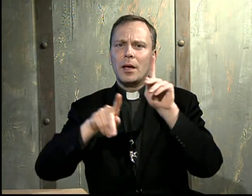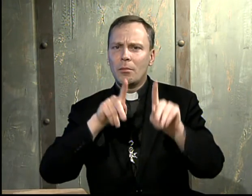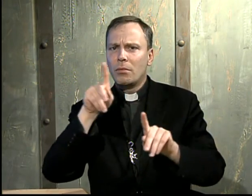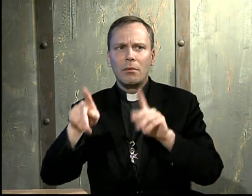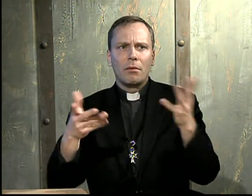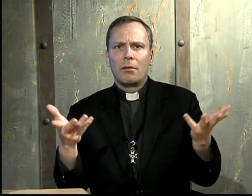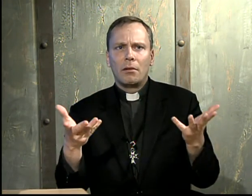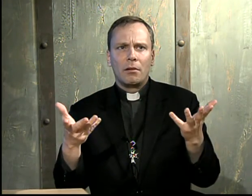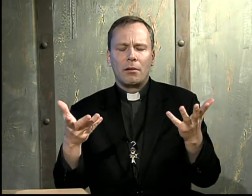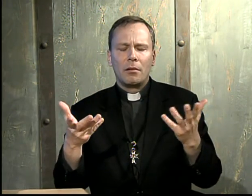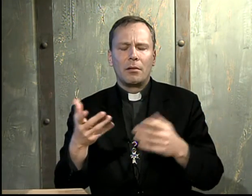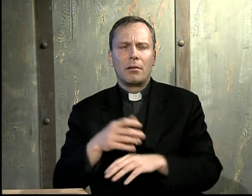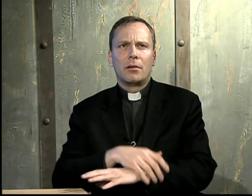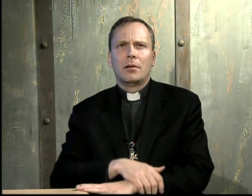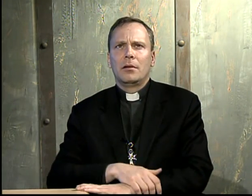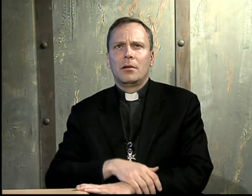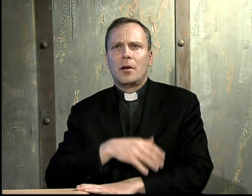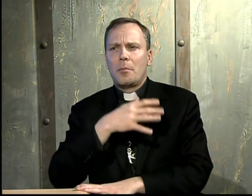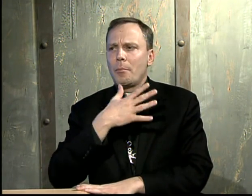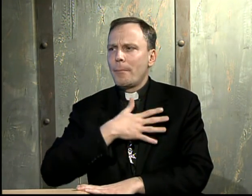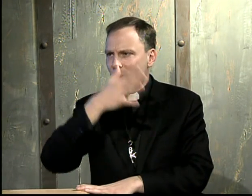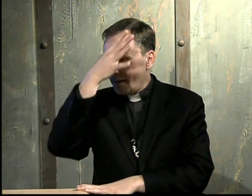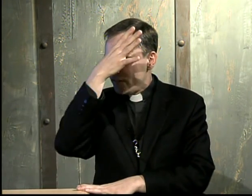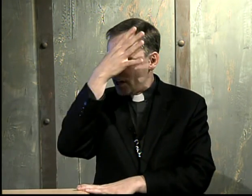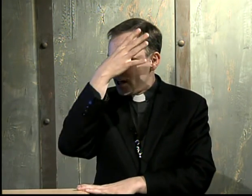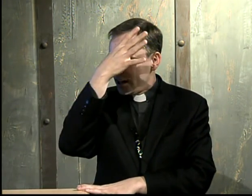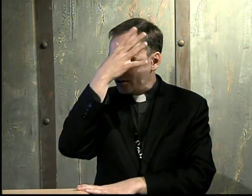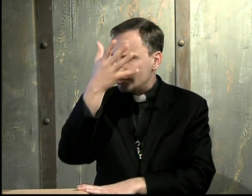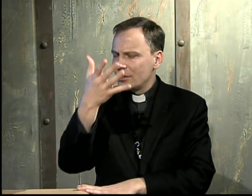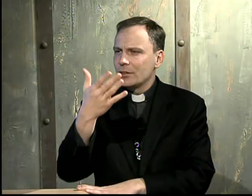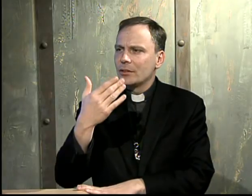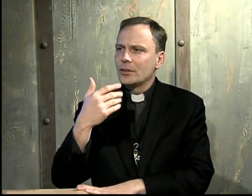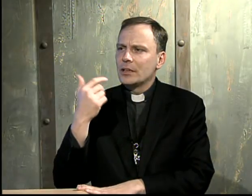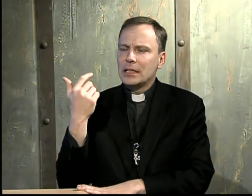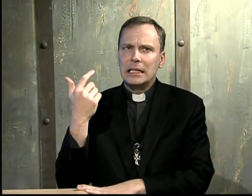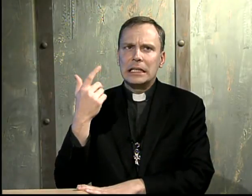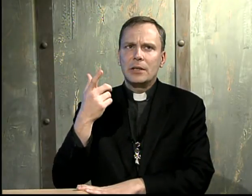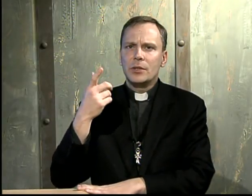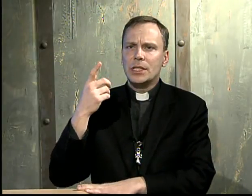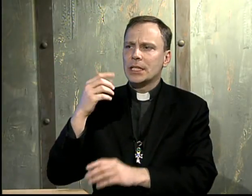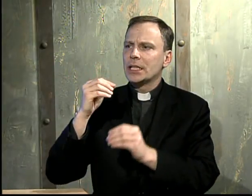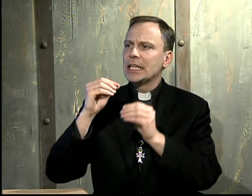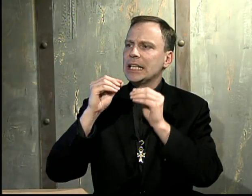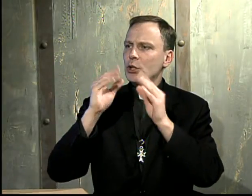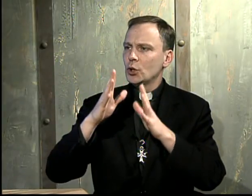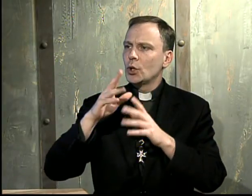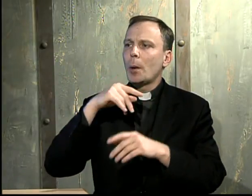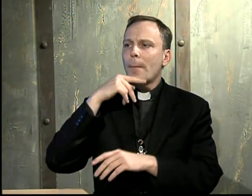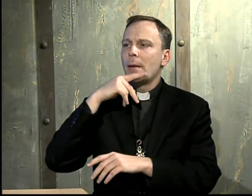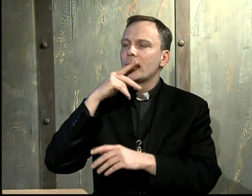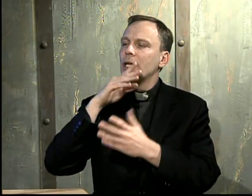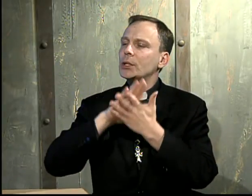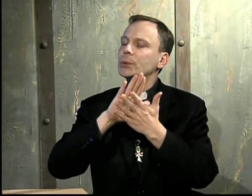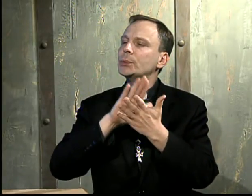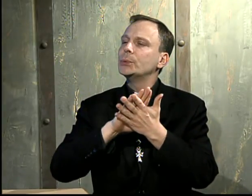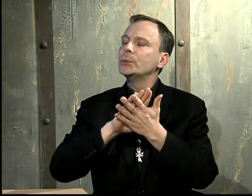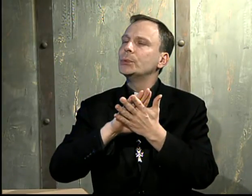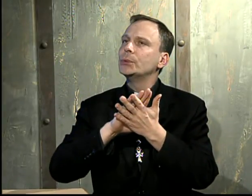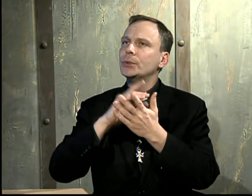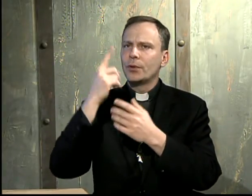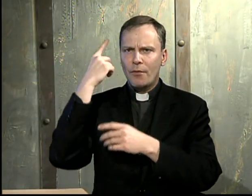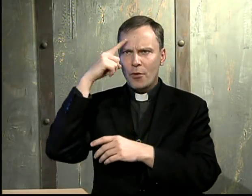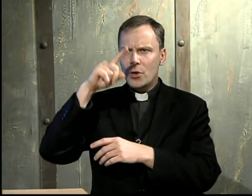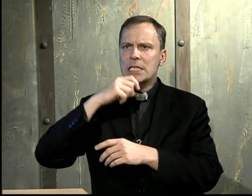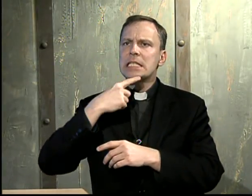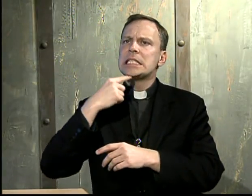And my parents were always very caring to people in general. They were such a great model. My